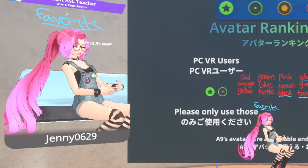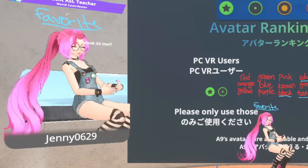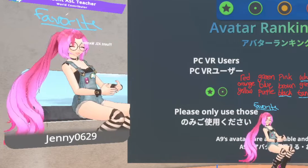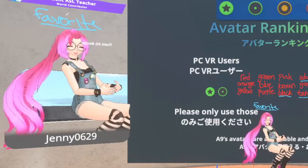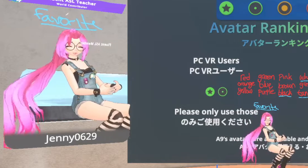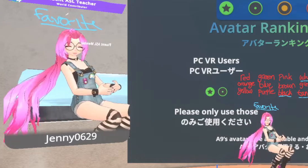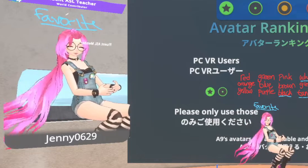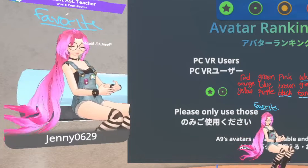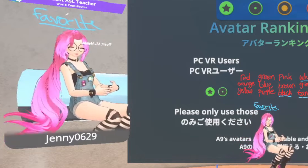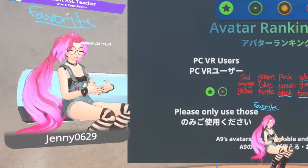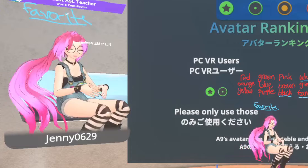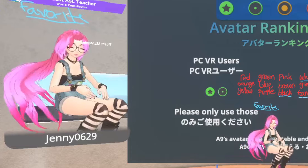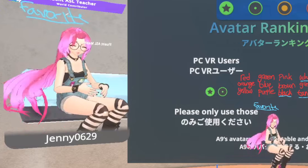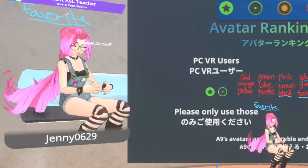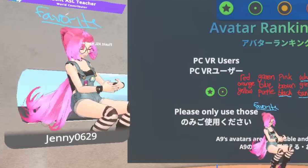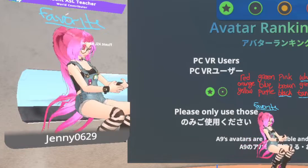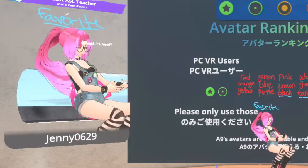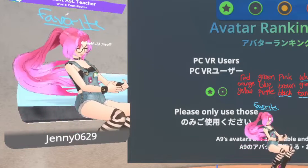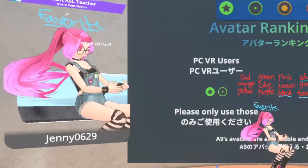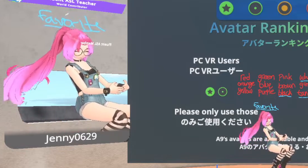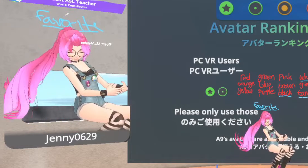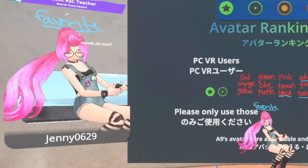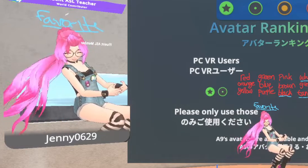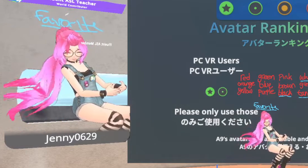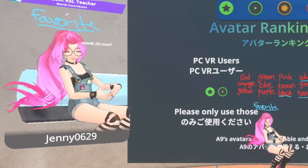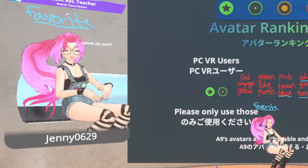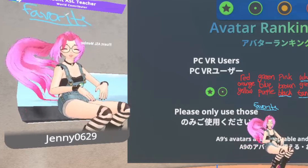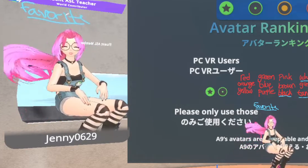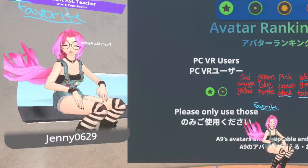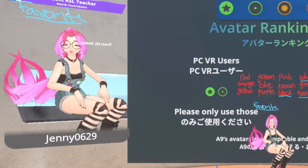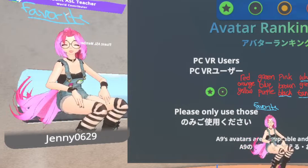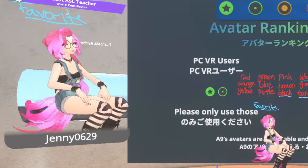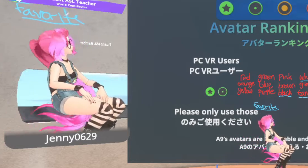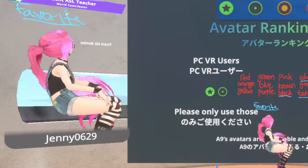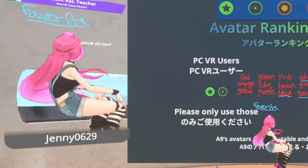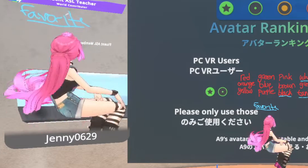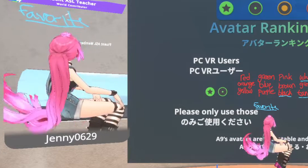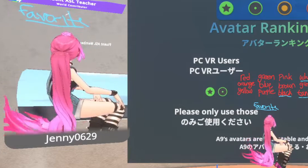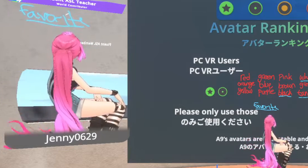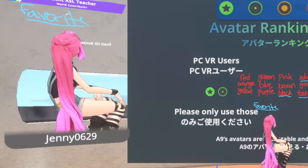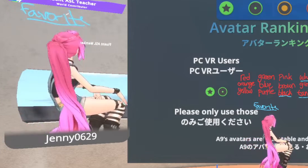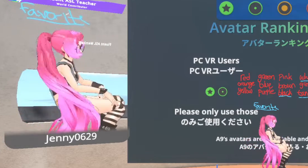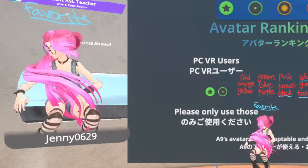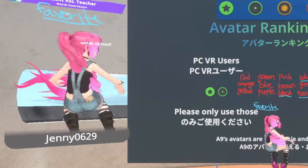big belly. What else do you do with your hands like this?